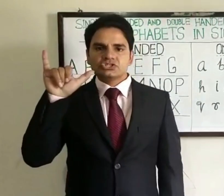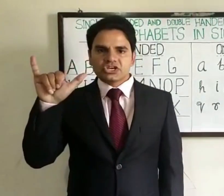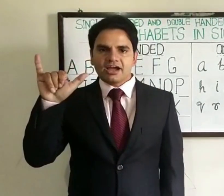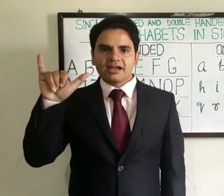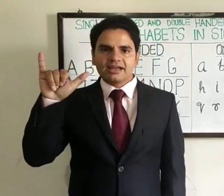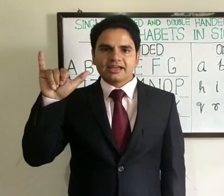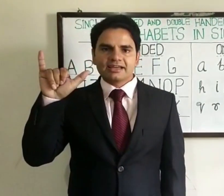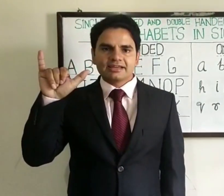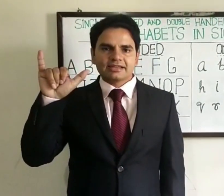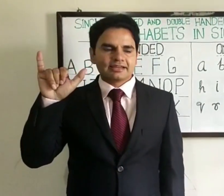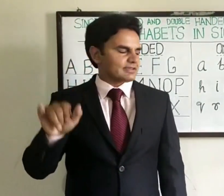Y,